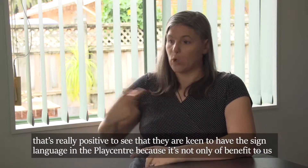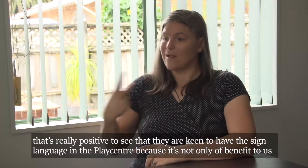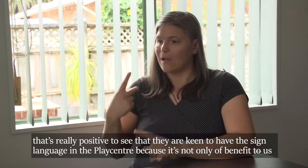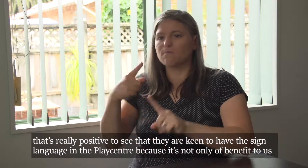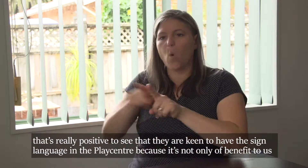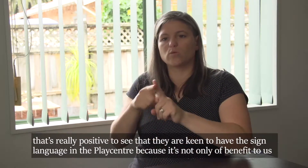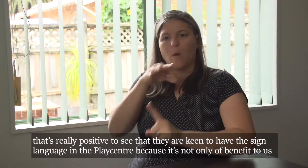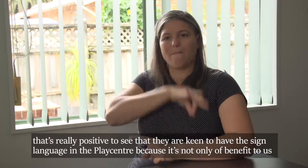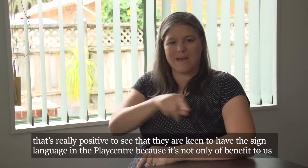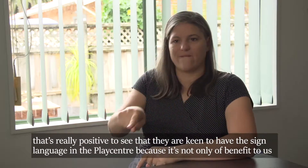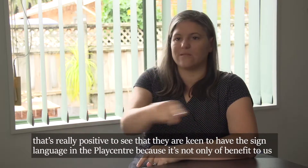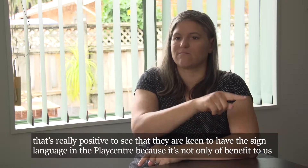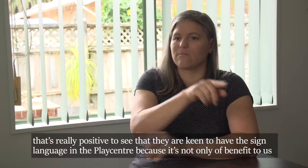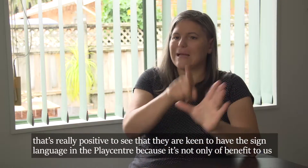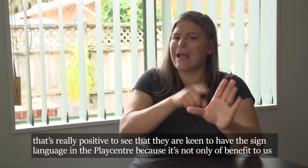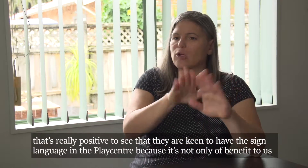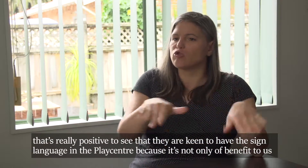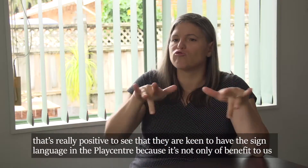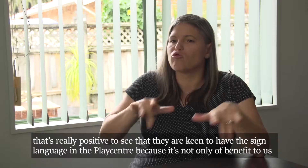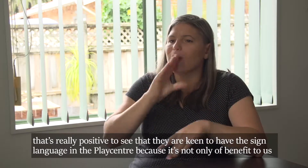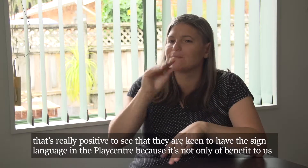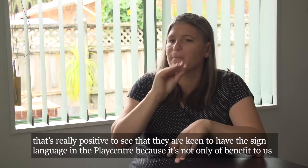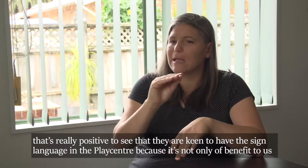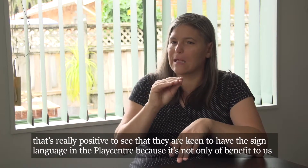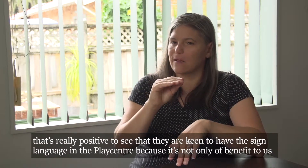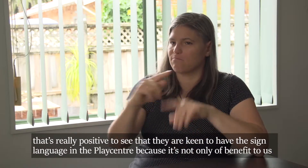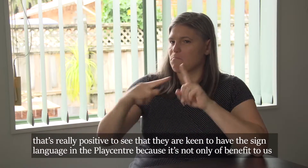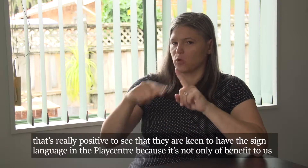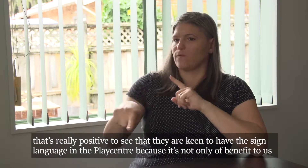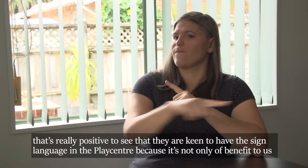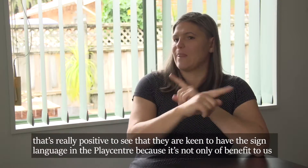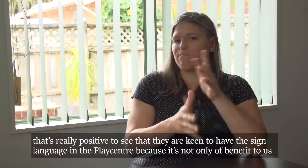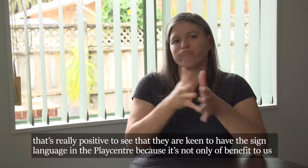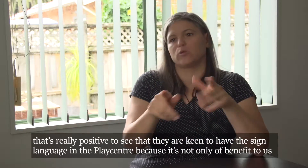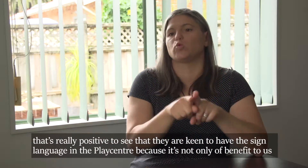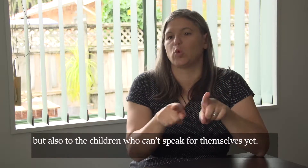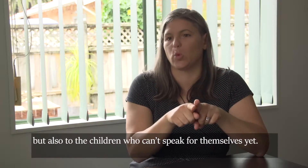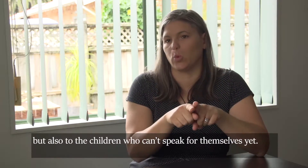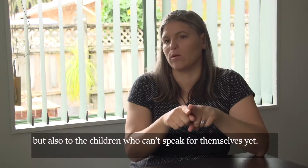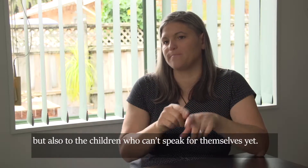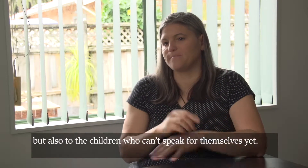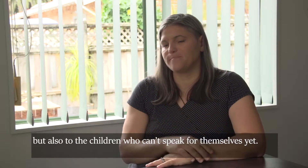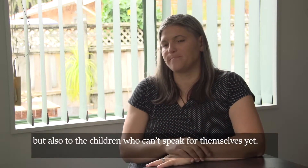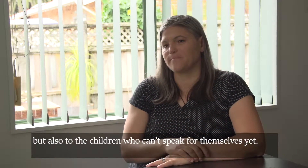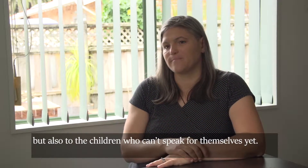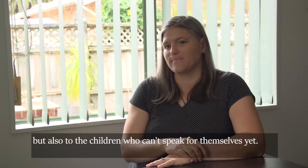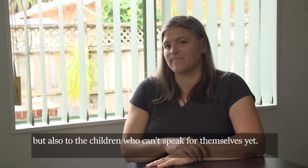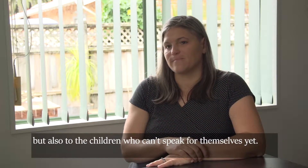have the sign language in the Play Centre, because it's not only of benefit to us, but also to the children who